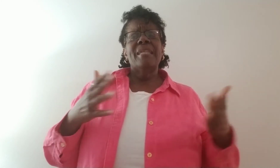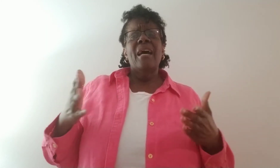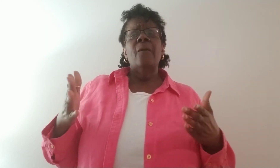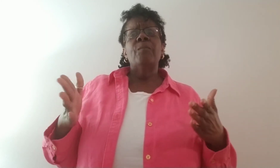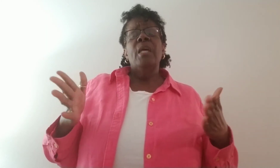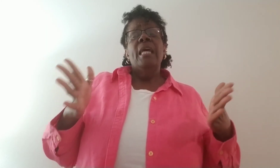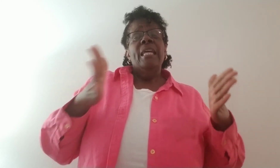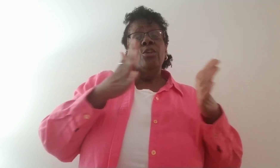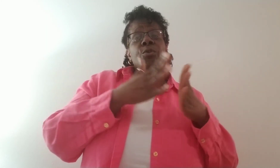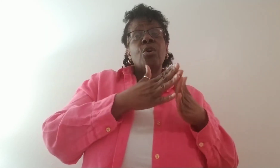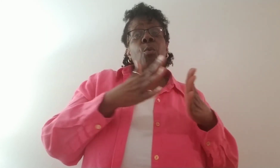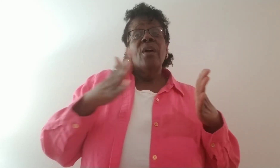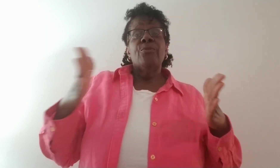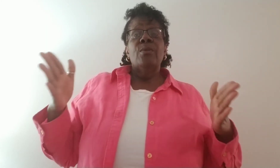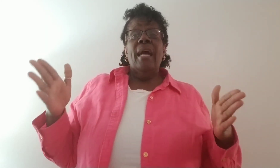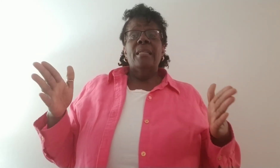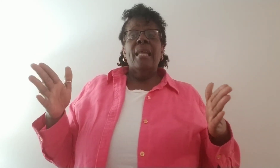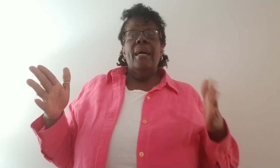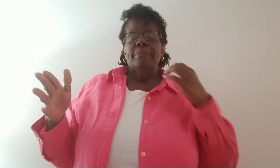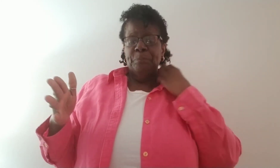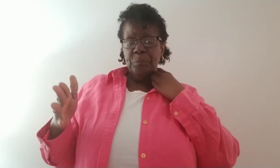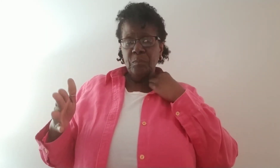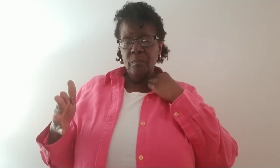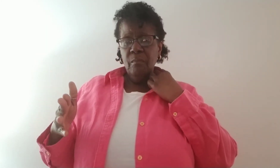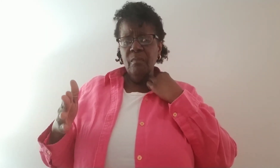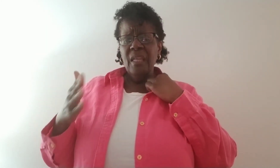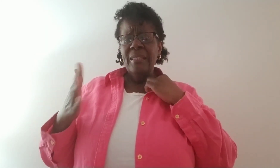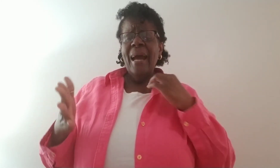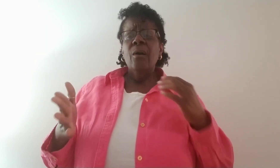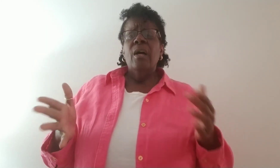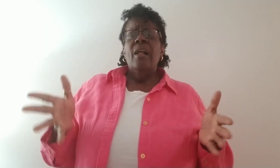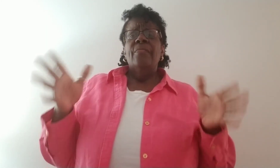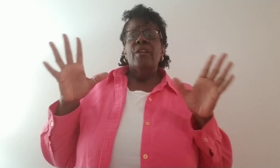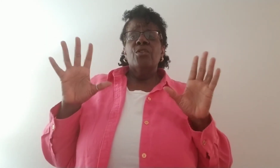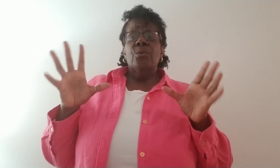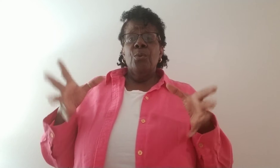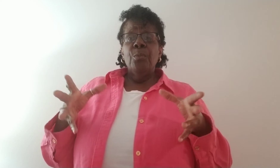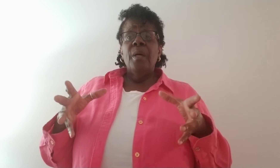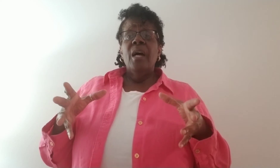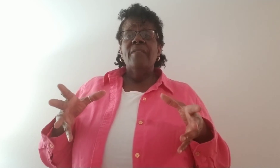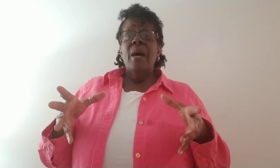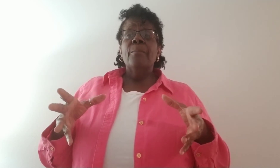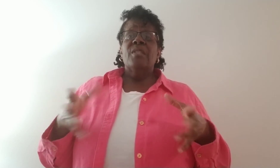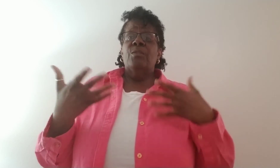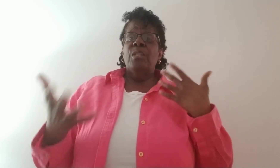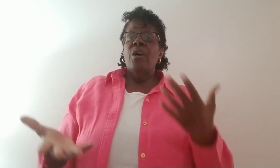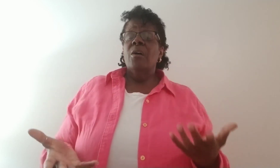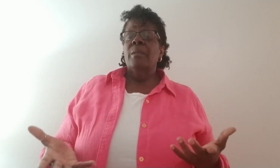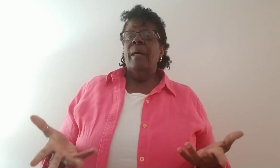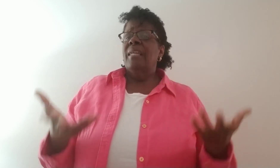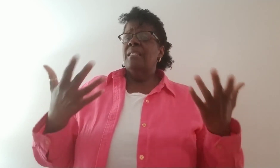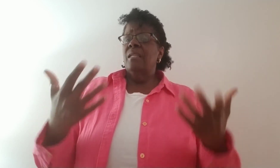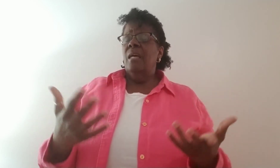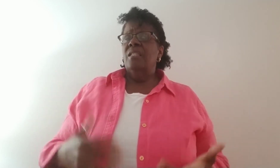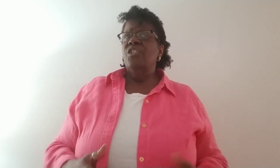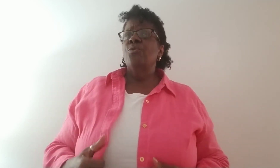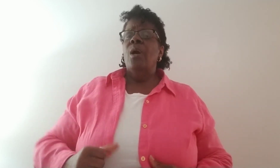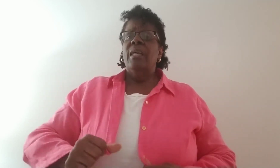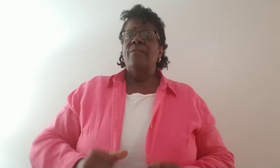down, you'll know 1 through 99. Now, there's a group of numbers, as we talked about, and I sent you all